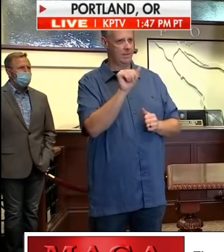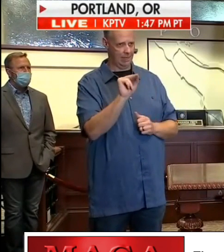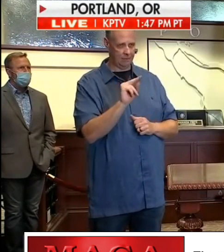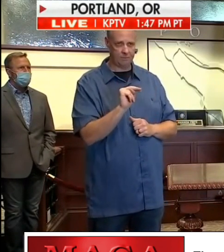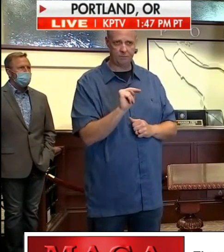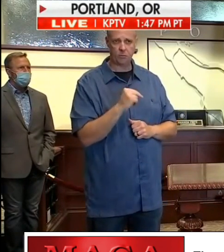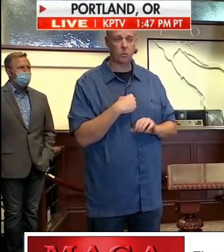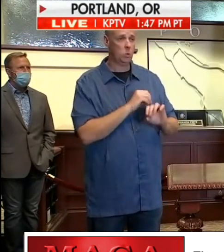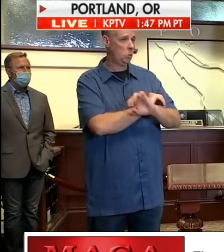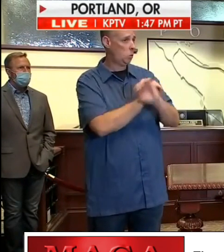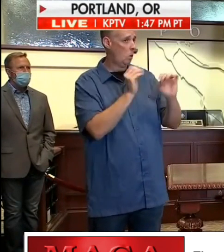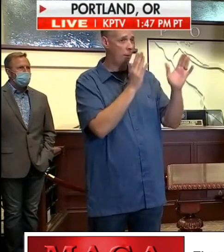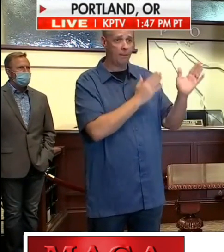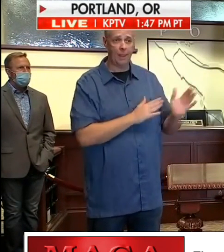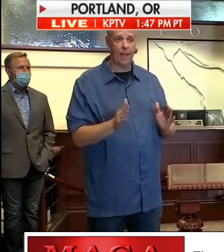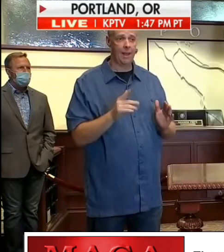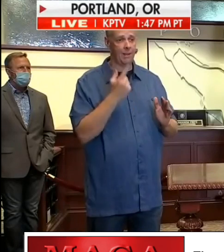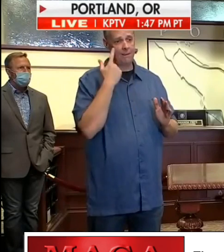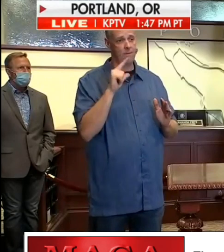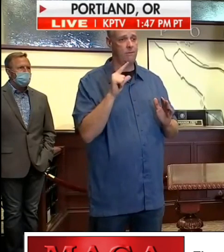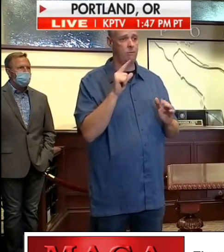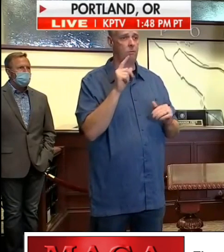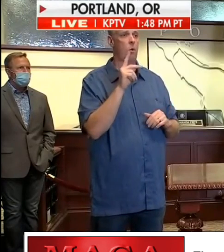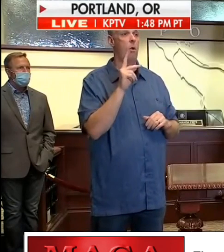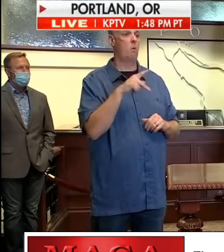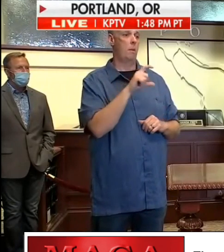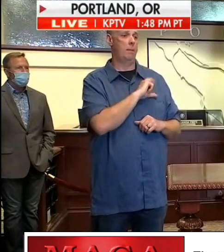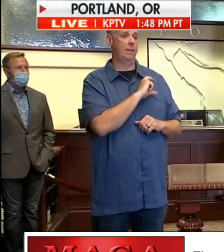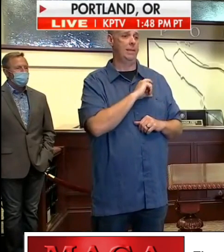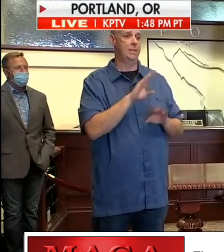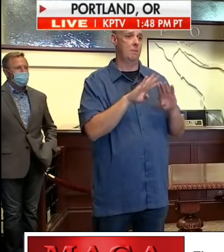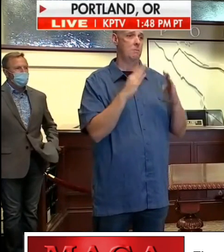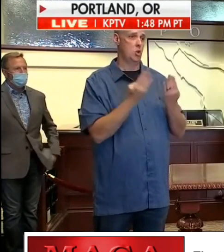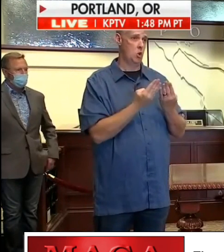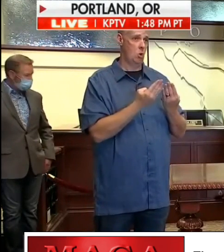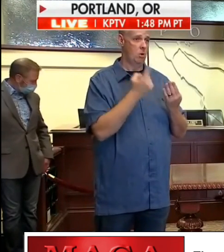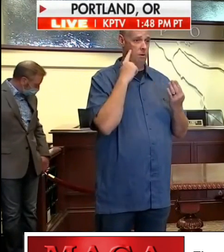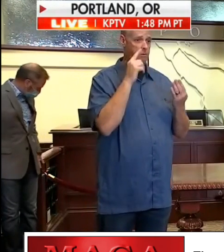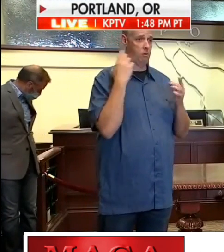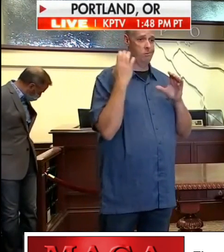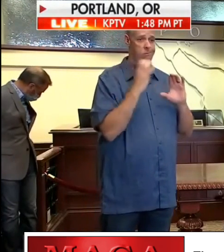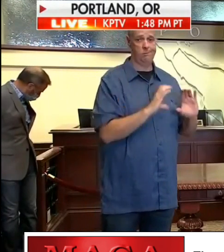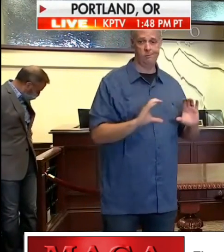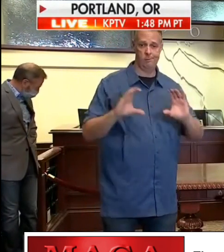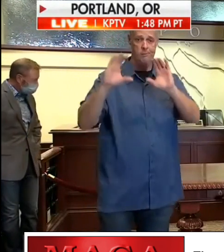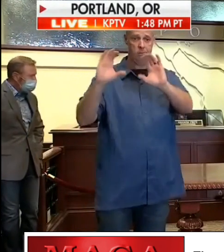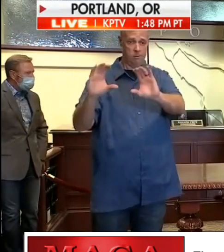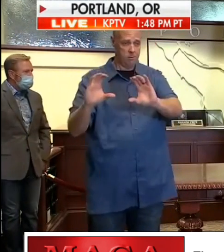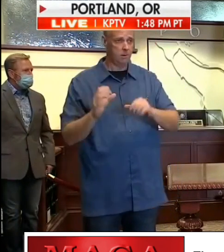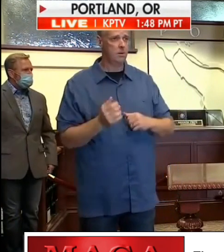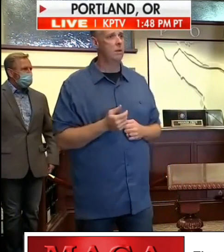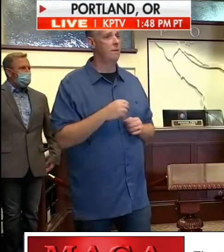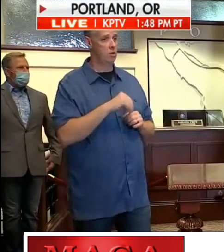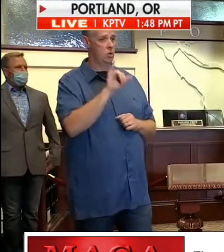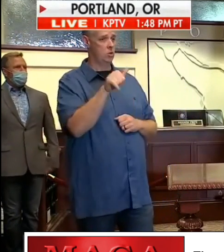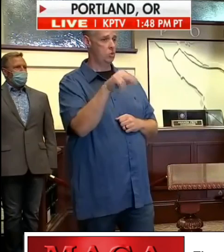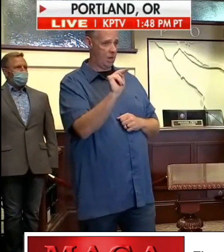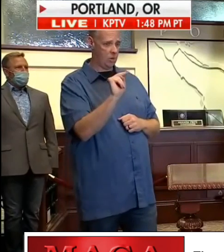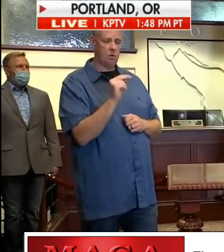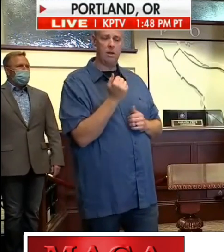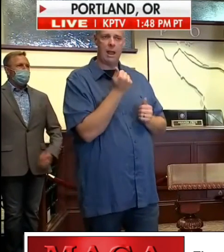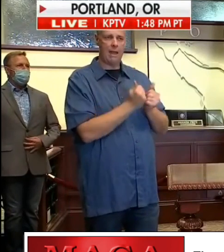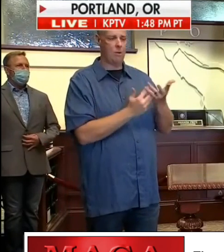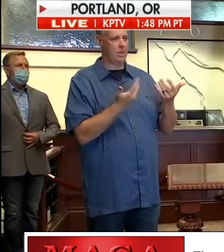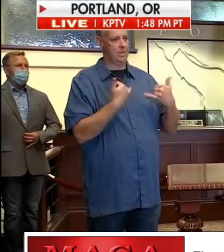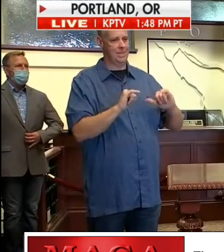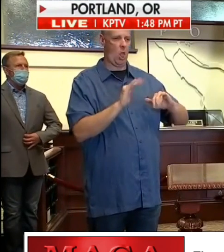have no plans to transfer the police bureau at this point. When we know what the constitution of the council is in January, everything's